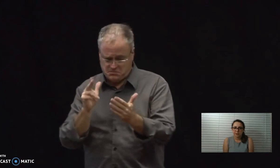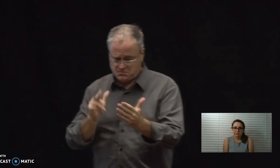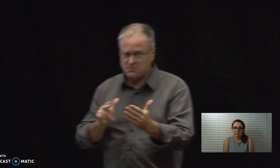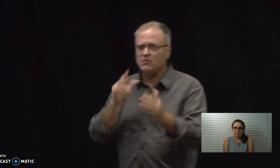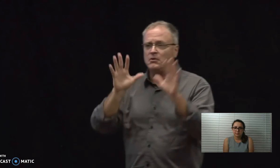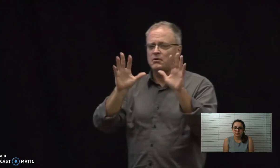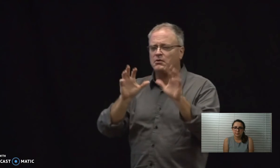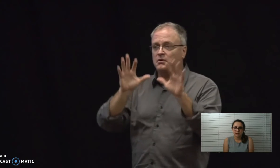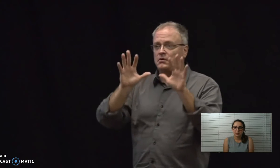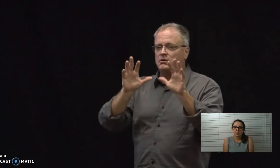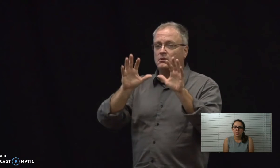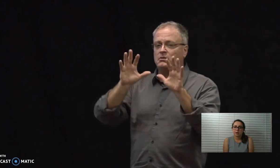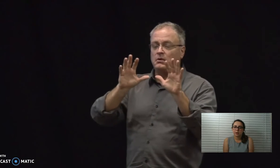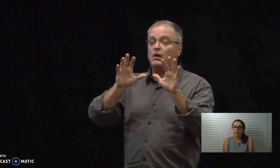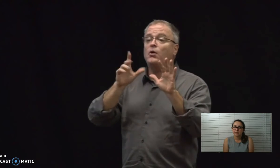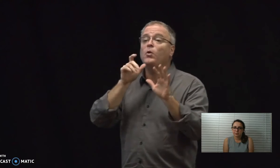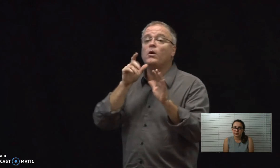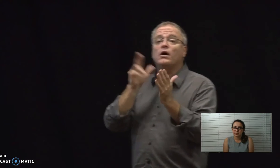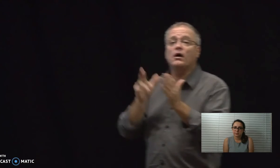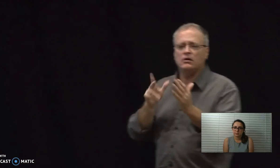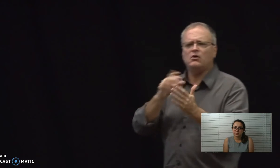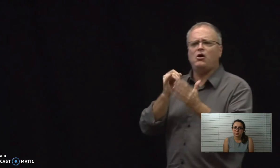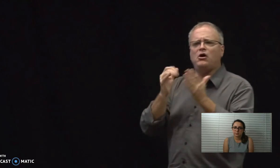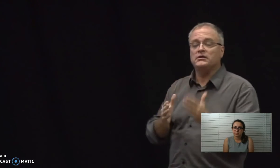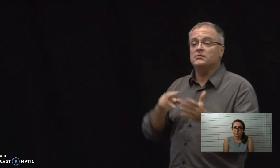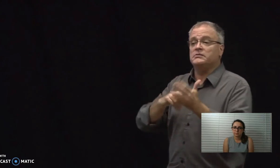Who drew this? An artist drew this.